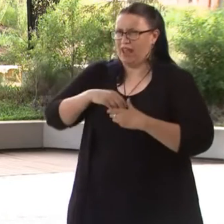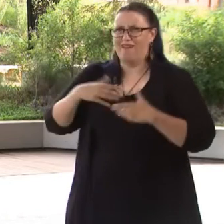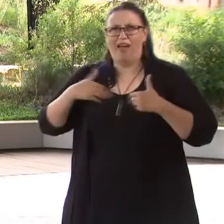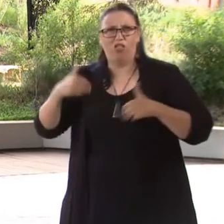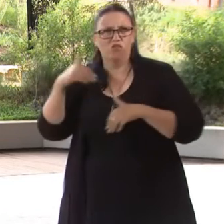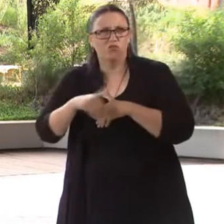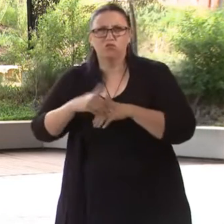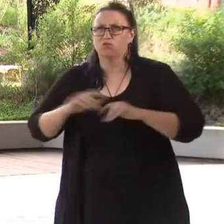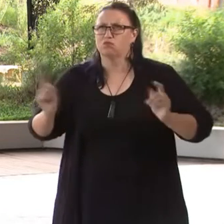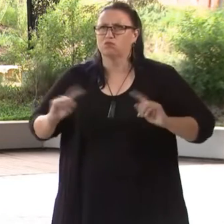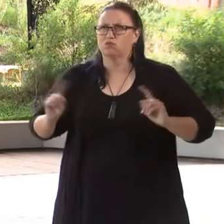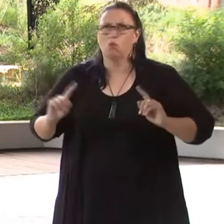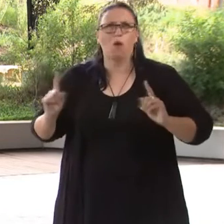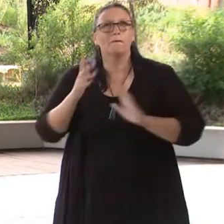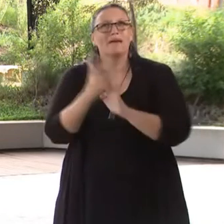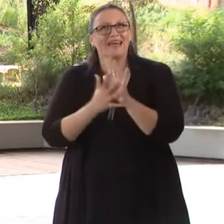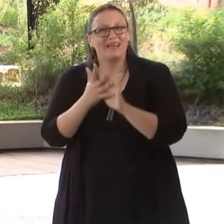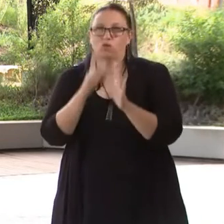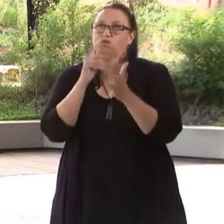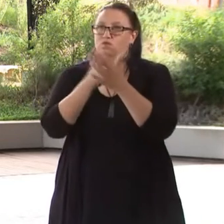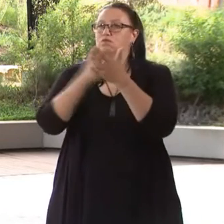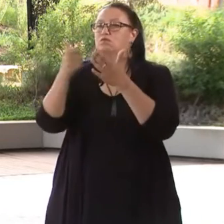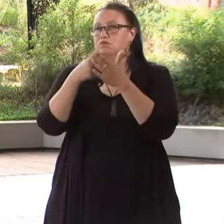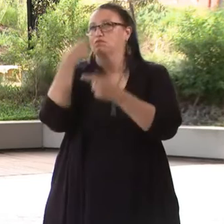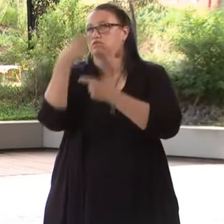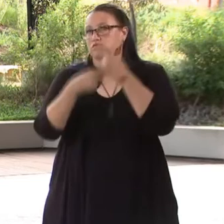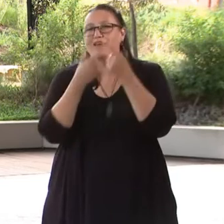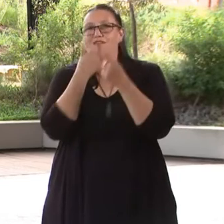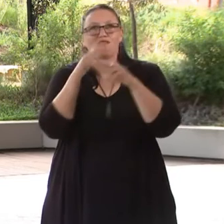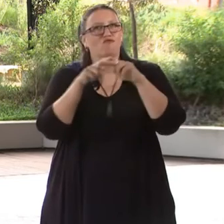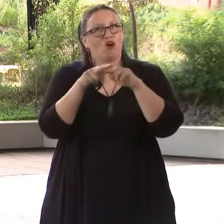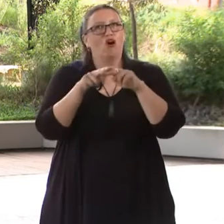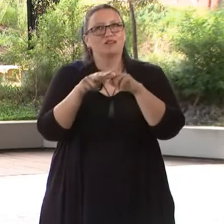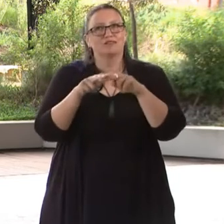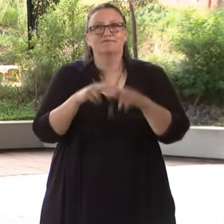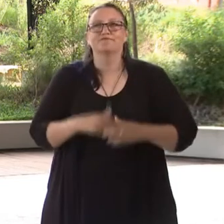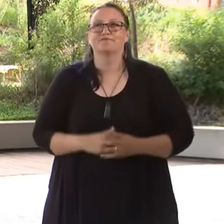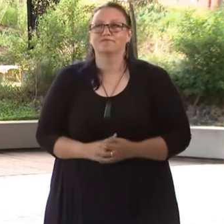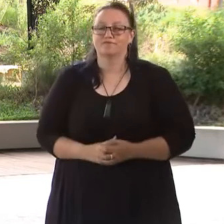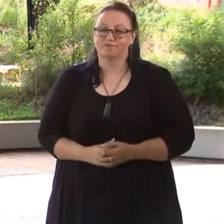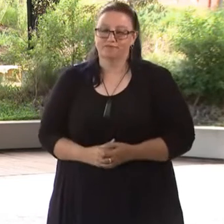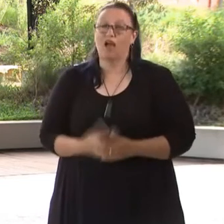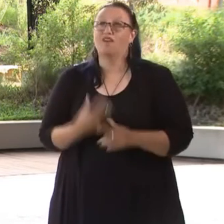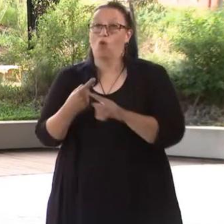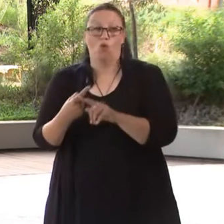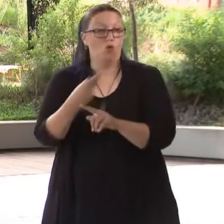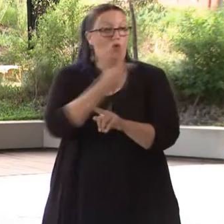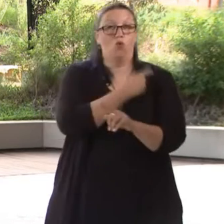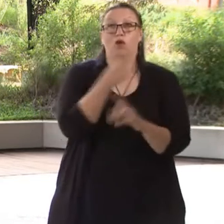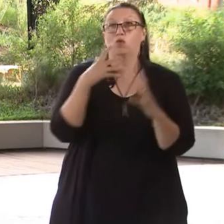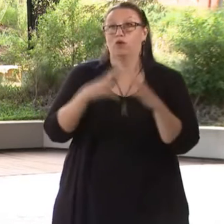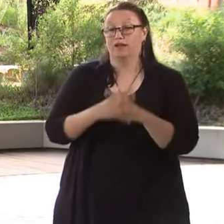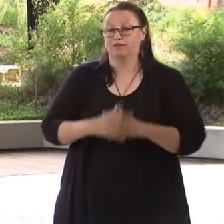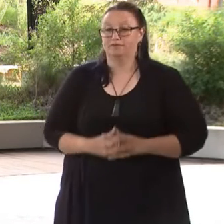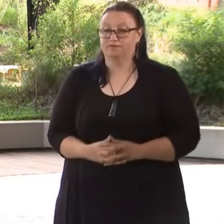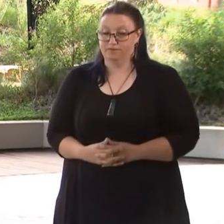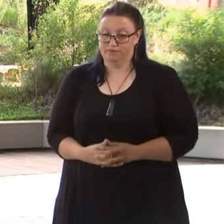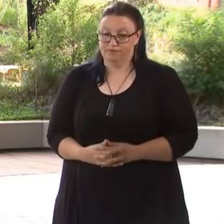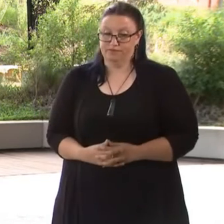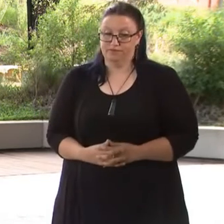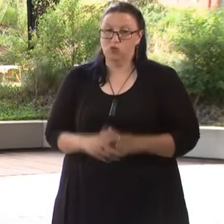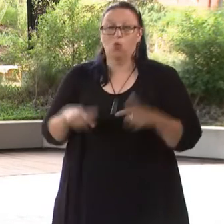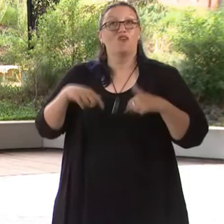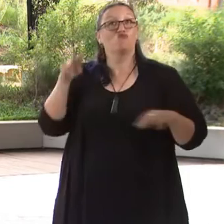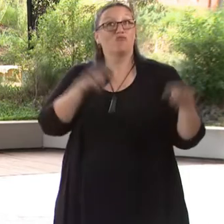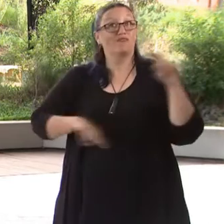that means, and we will regularly report this every Friday for the preceding week. So we have reviewed